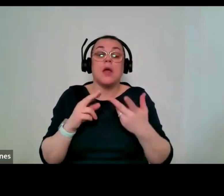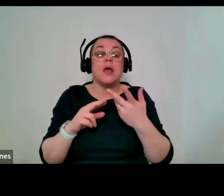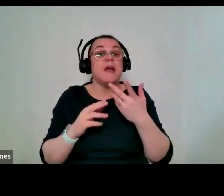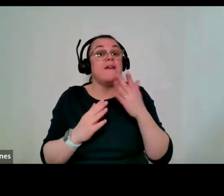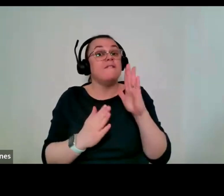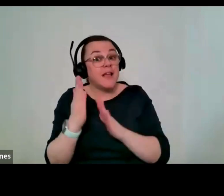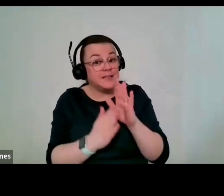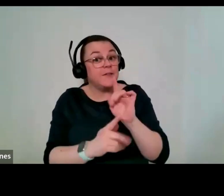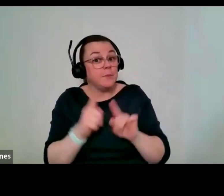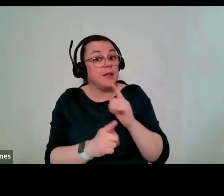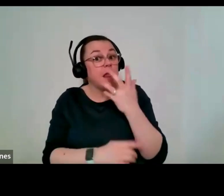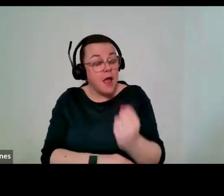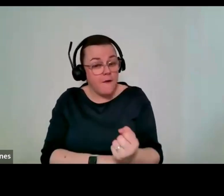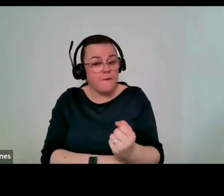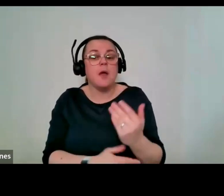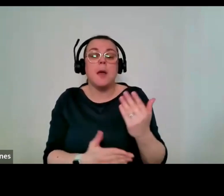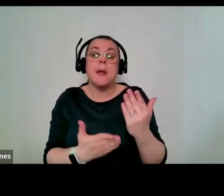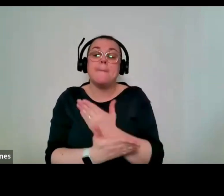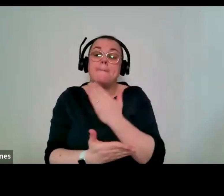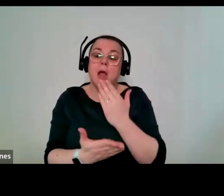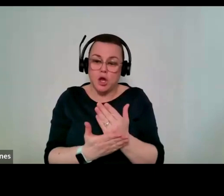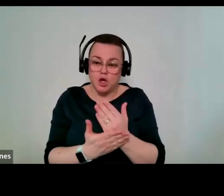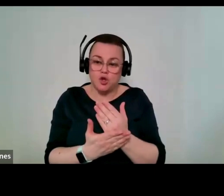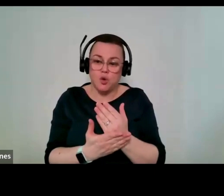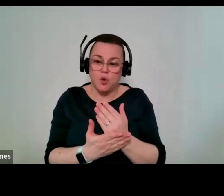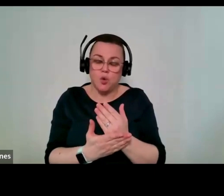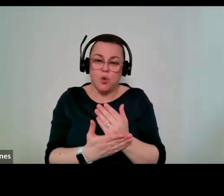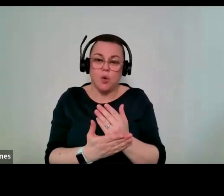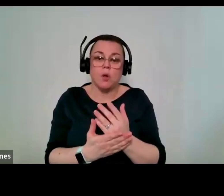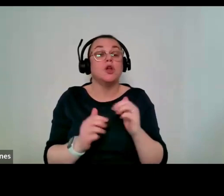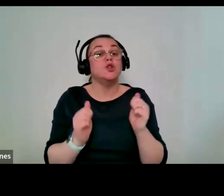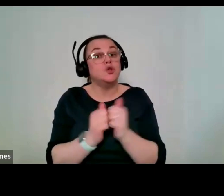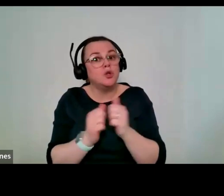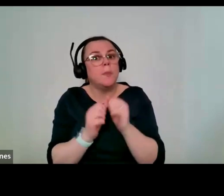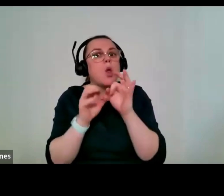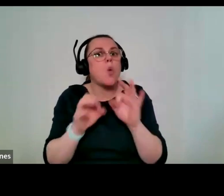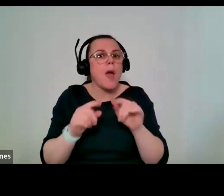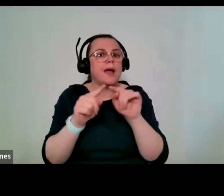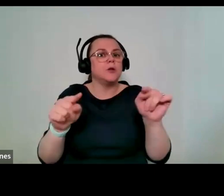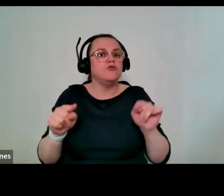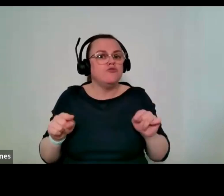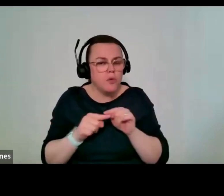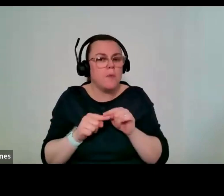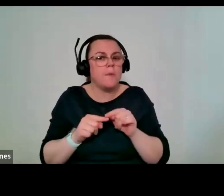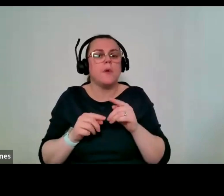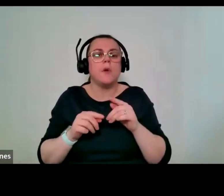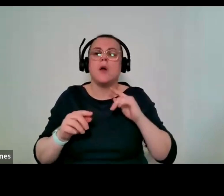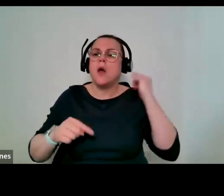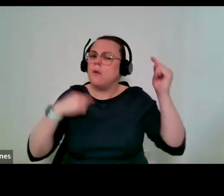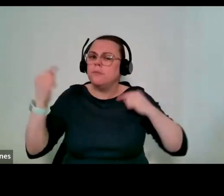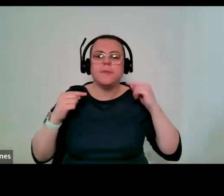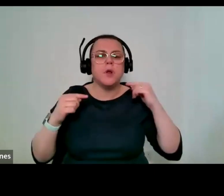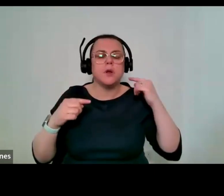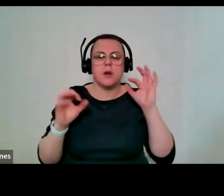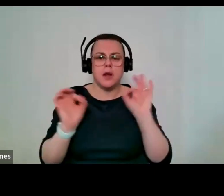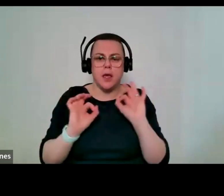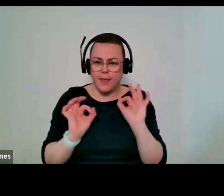meeting, make sure you select a quiet location with no background noise, and think about the layout